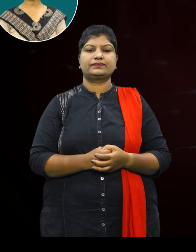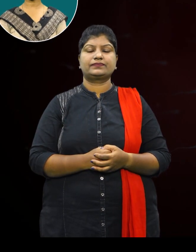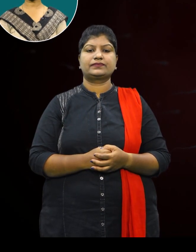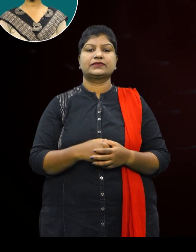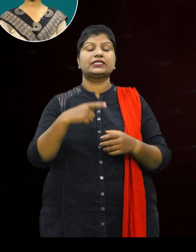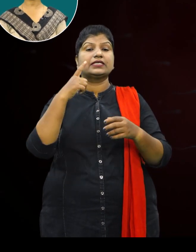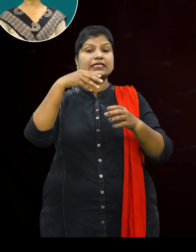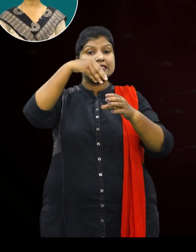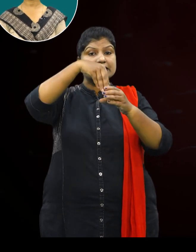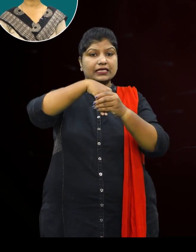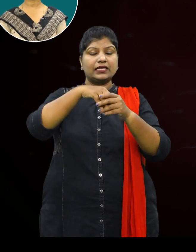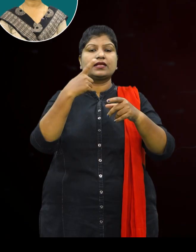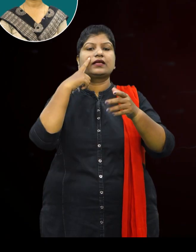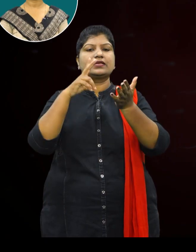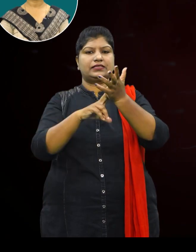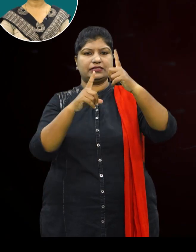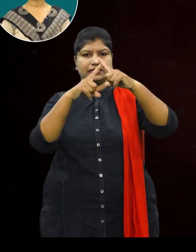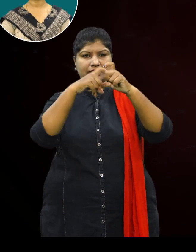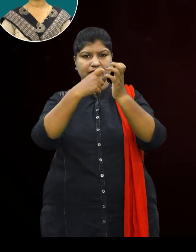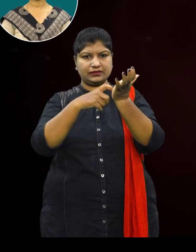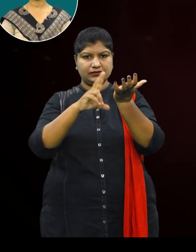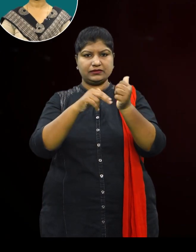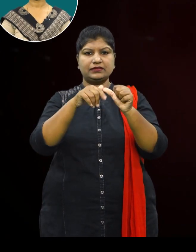internal fertilization,